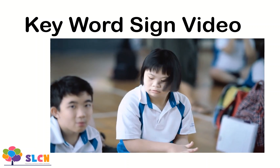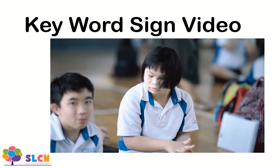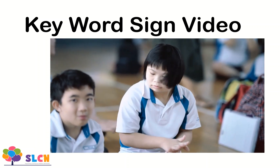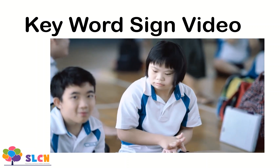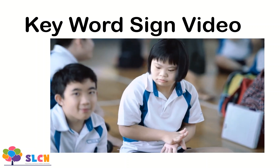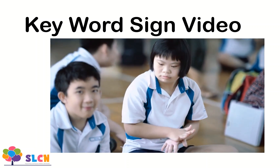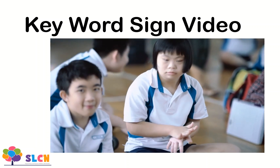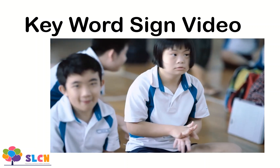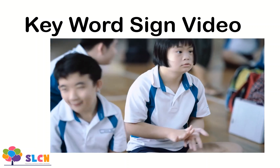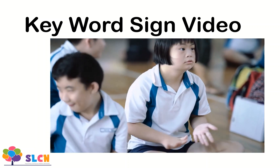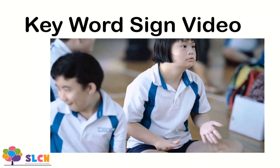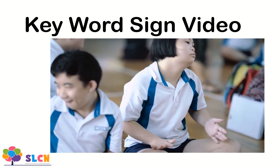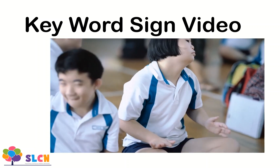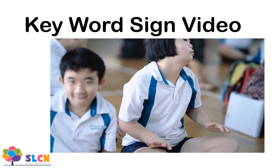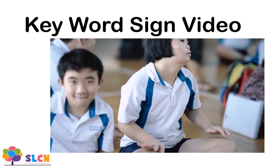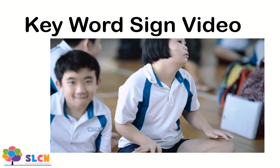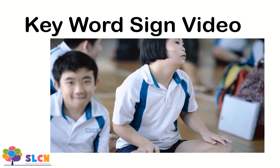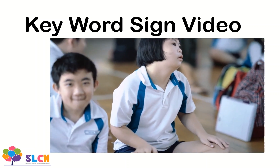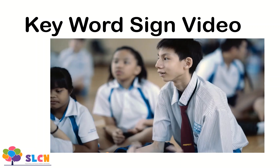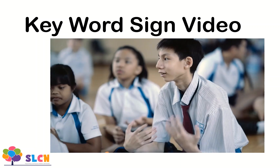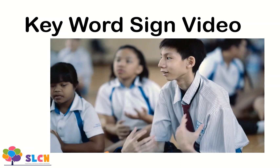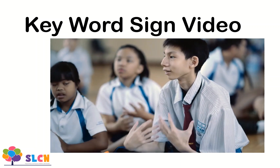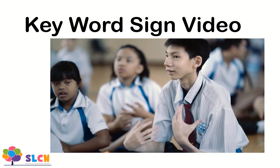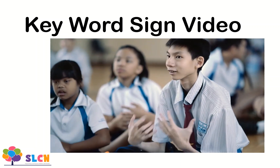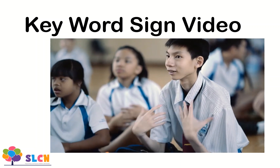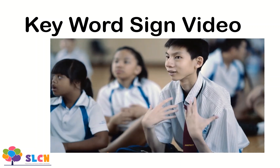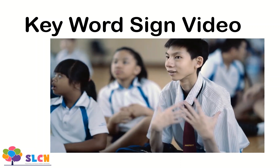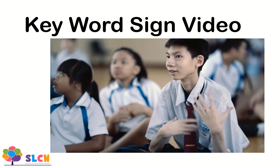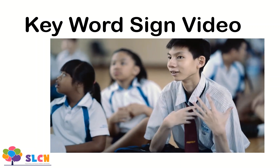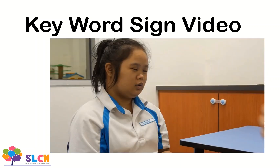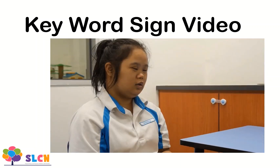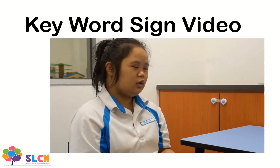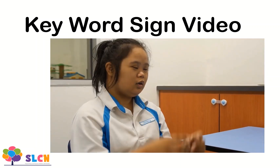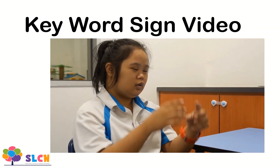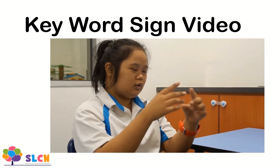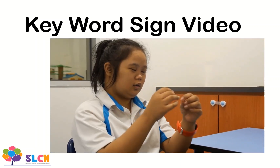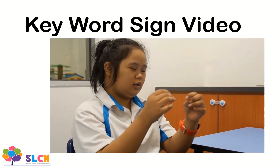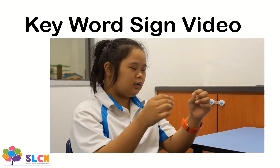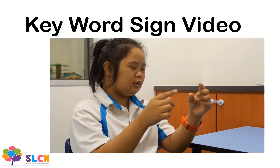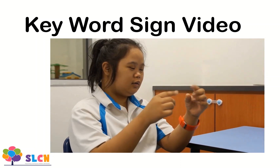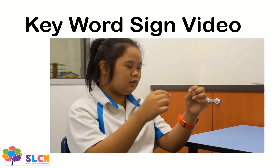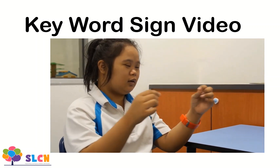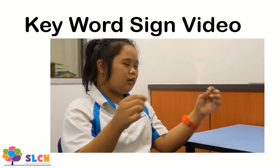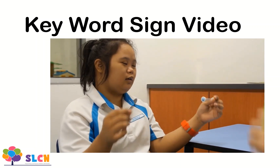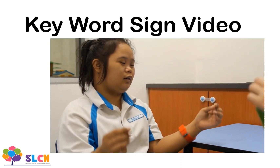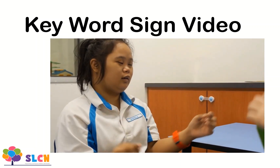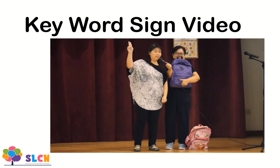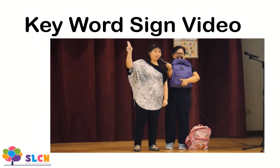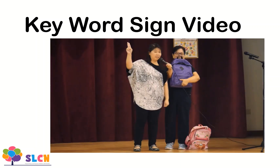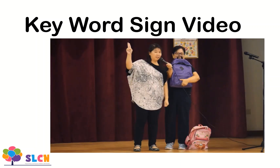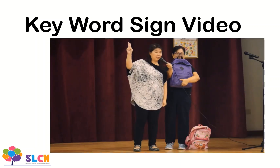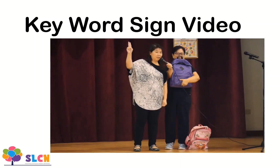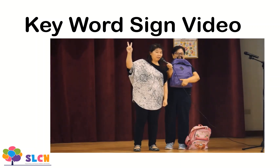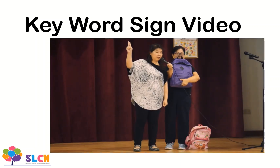At Minds, we encourage the use of keyword sign through various channels. Not only do we use keyword sign in our